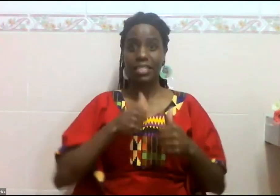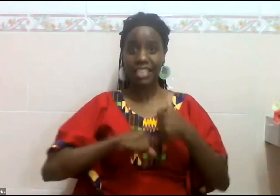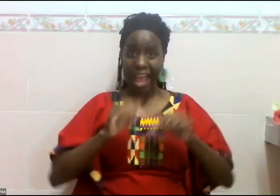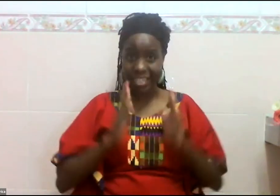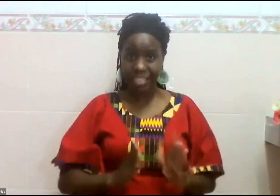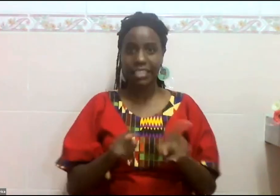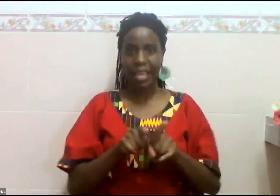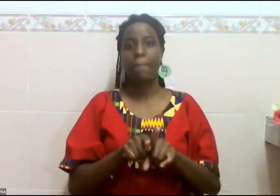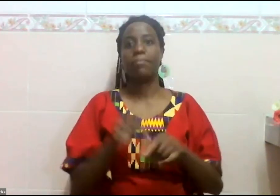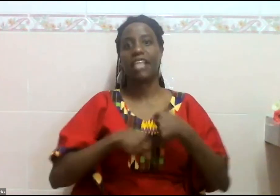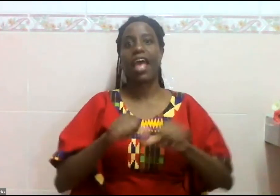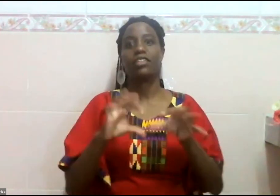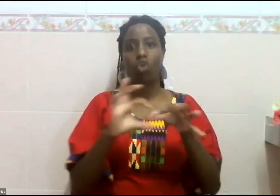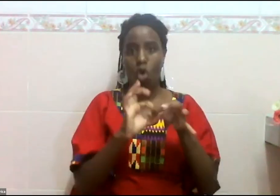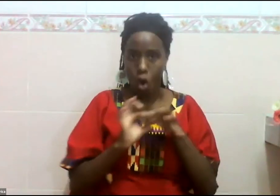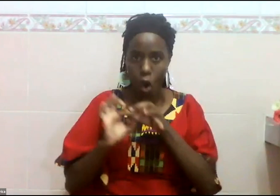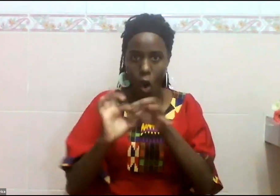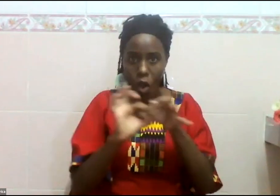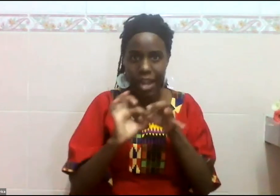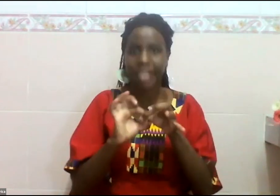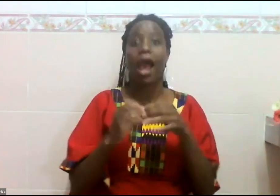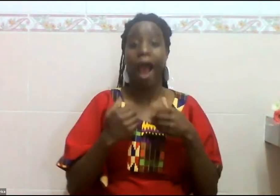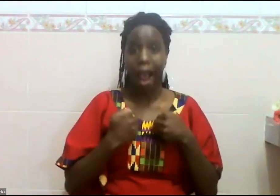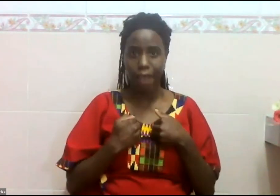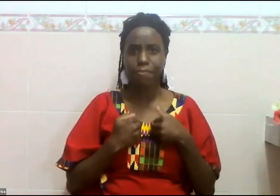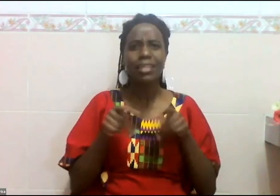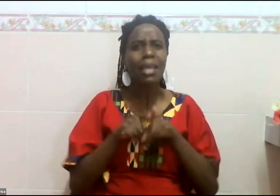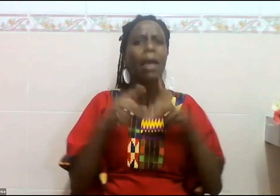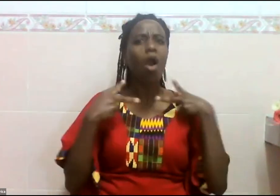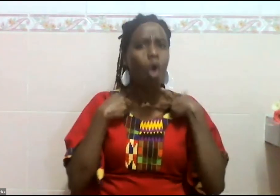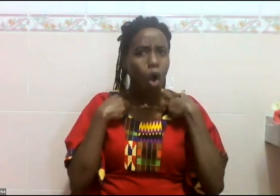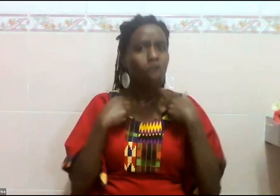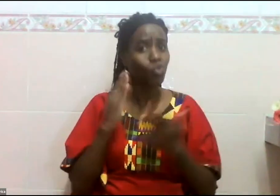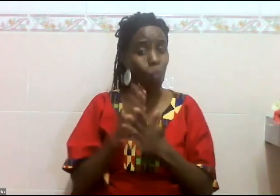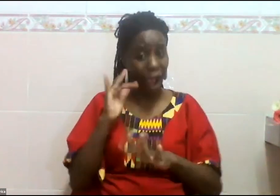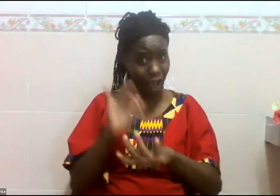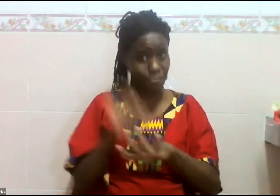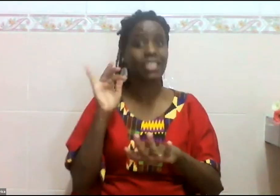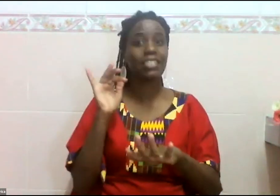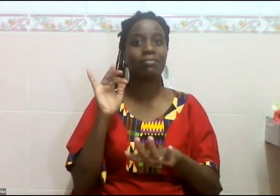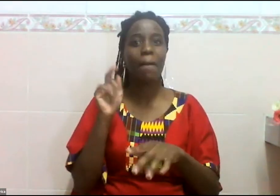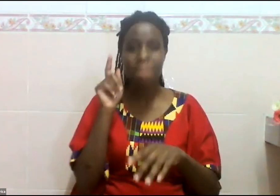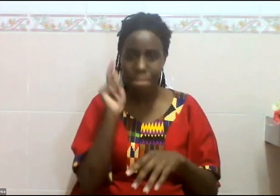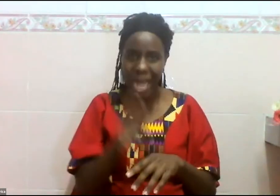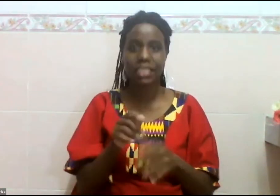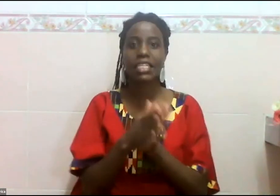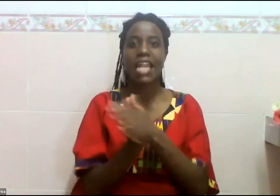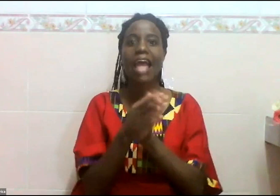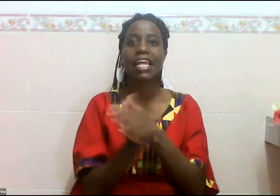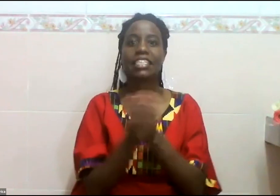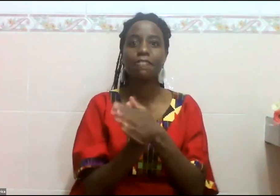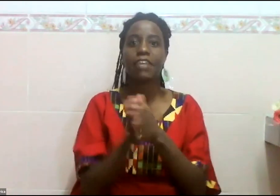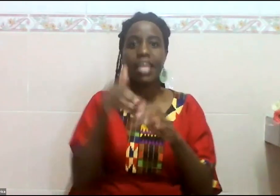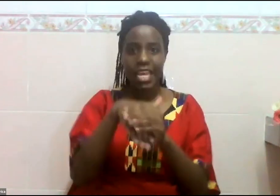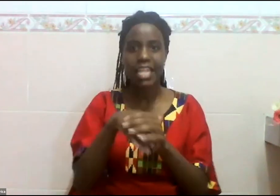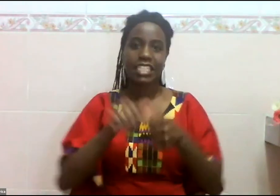racialized spaces with these kind of colonial dynamics, it actually has an effect on the narratives that we spin and the science that we